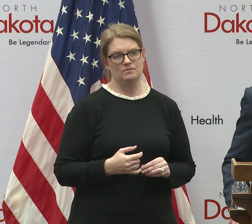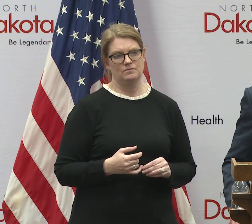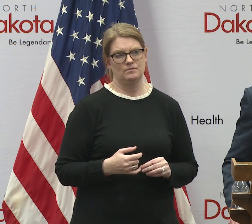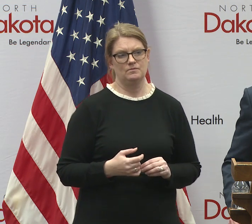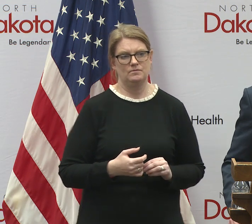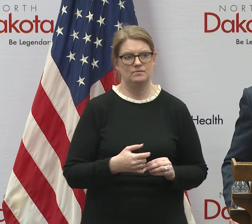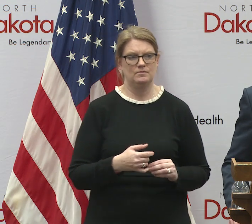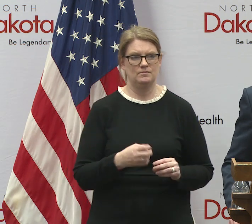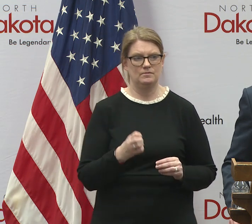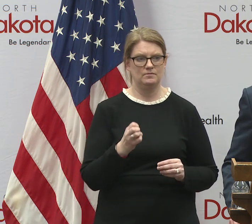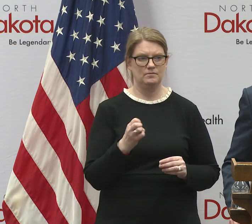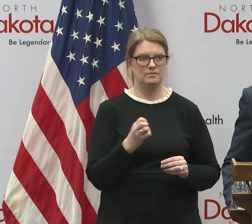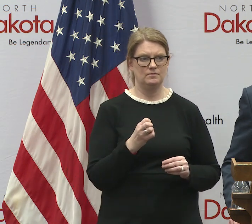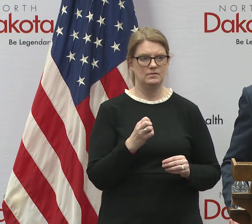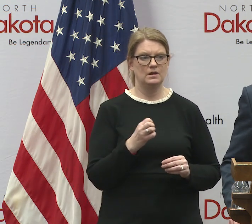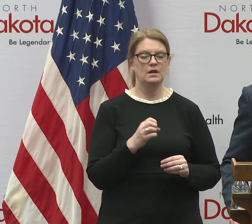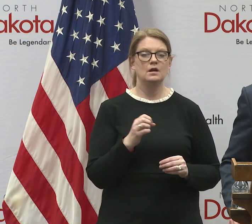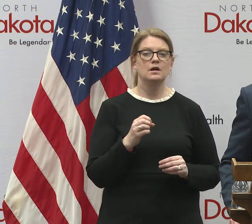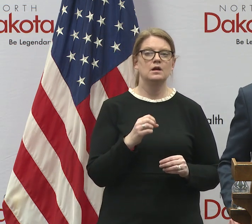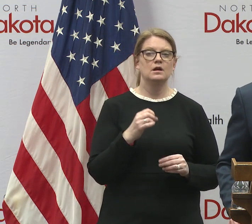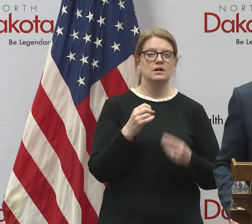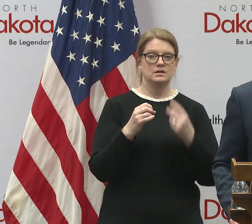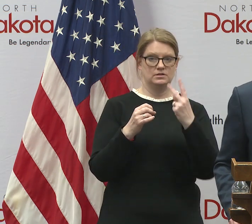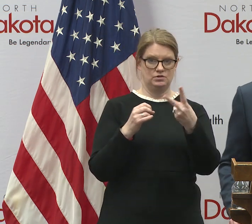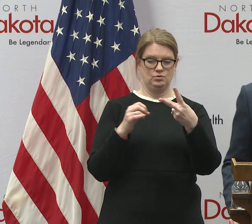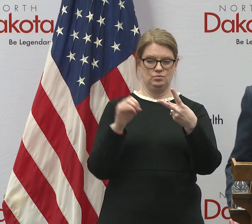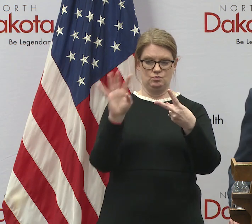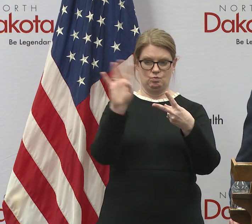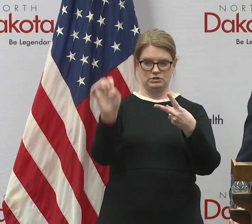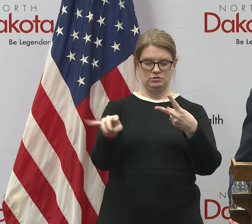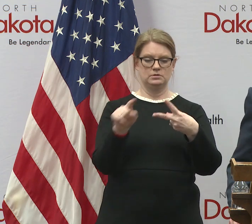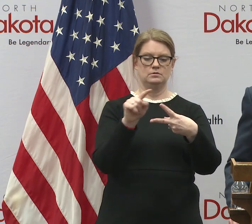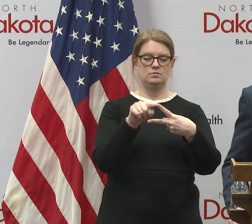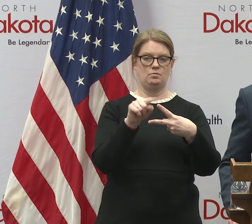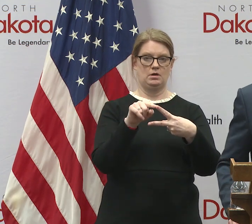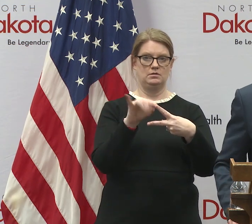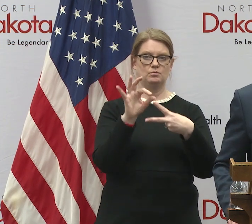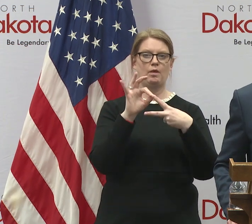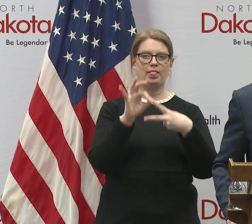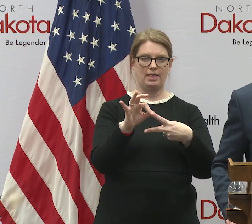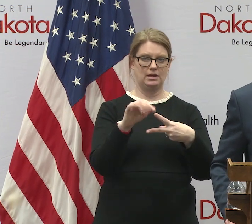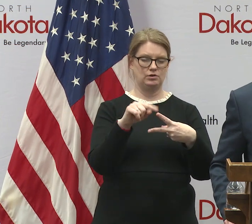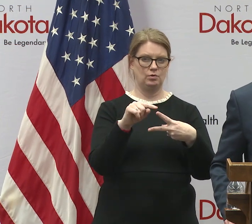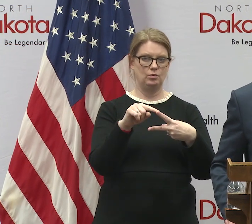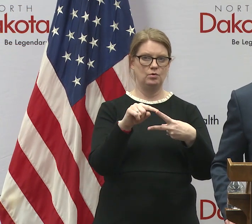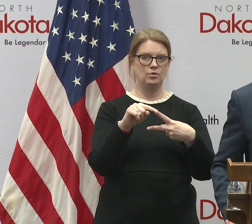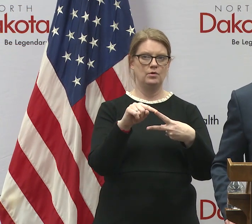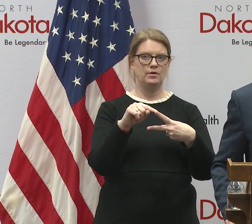maybe calling them back to this order? Two questions. One is related to there was.